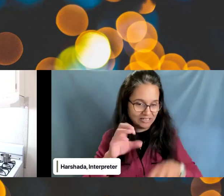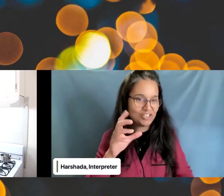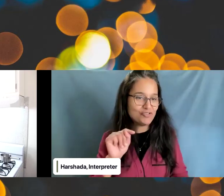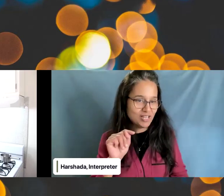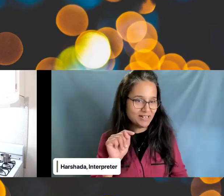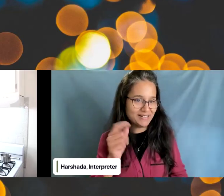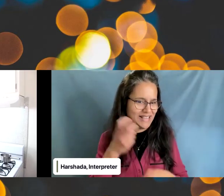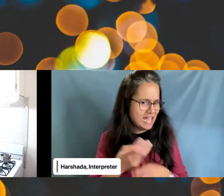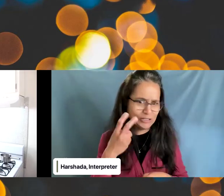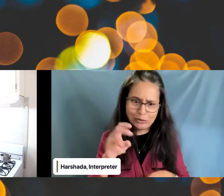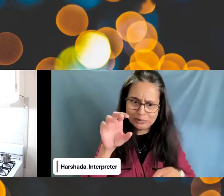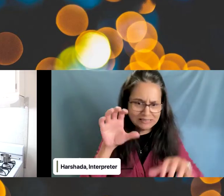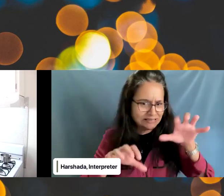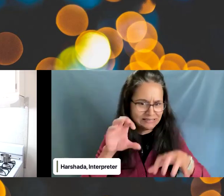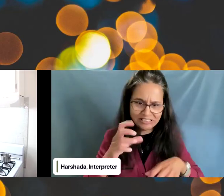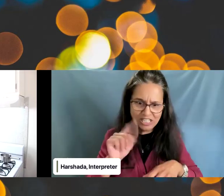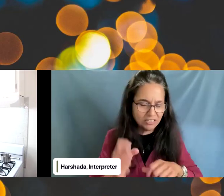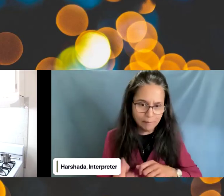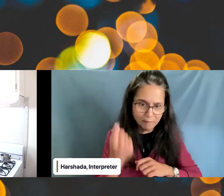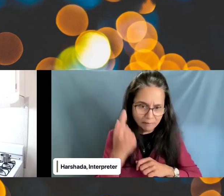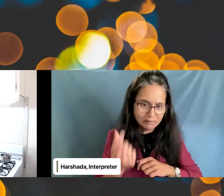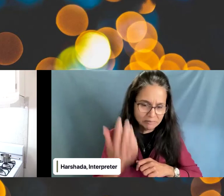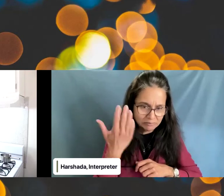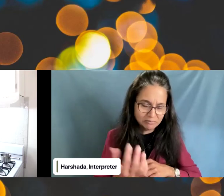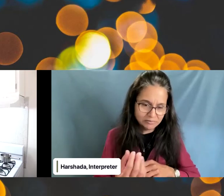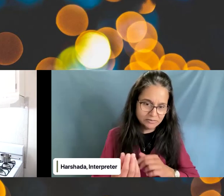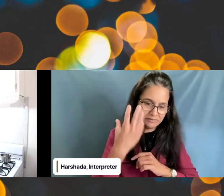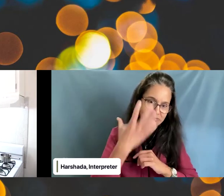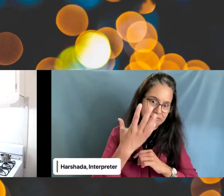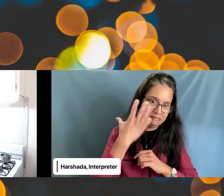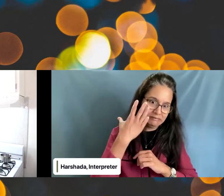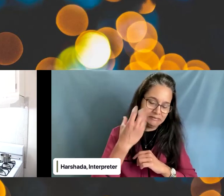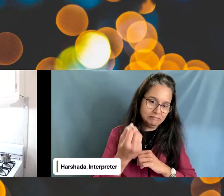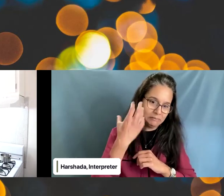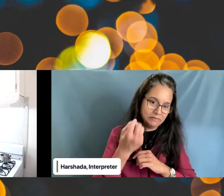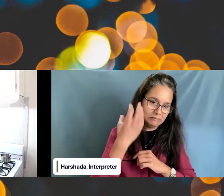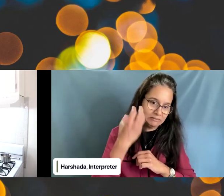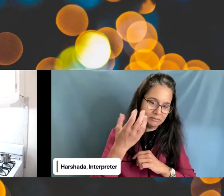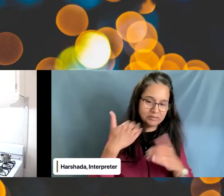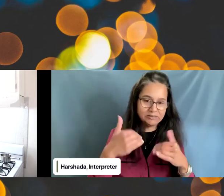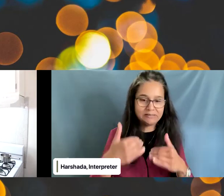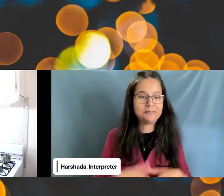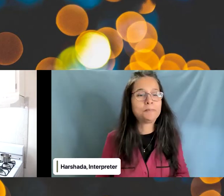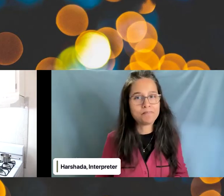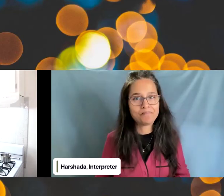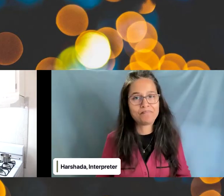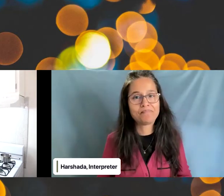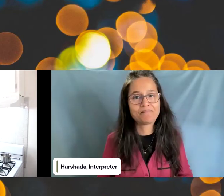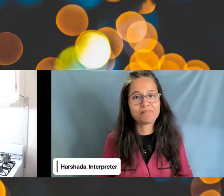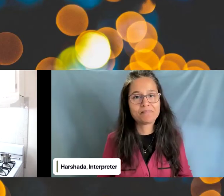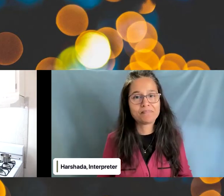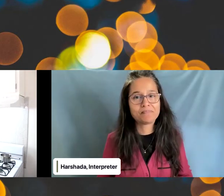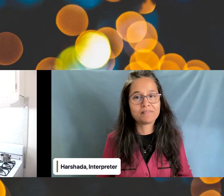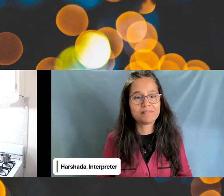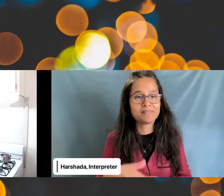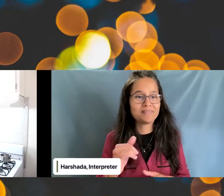It's hard to see the chat. It's just ding, ding, ding, ding, Yeah, ding, it's ding. just going. Somebody said our series are now synced, so you've now set off a 50-minute